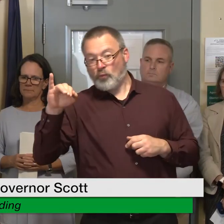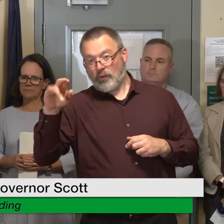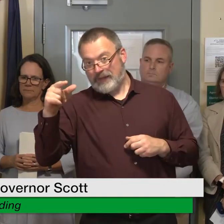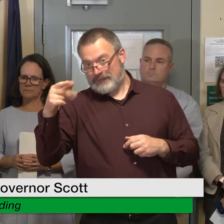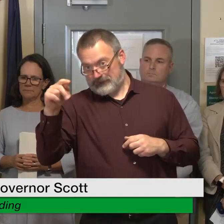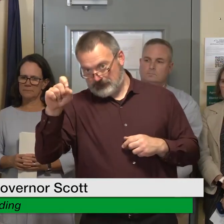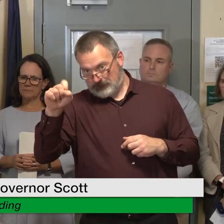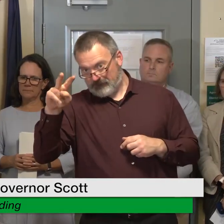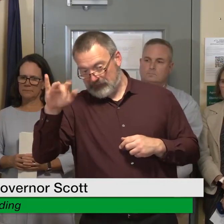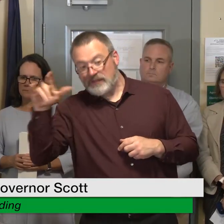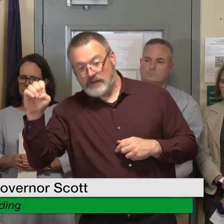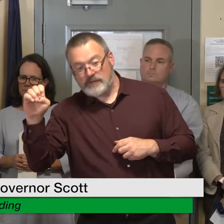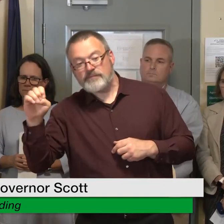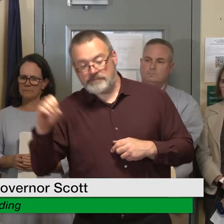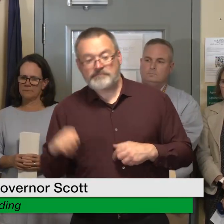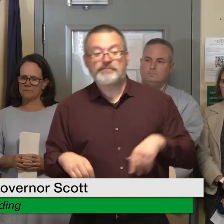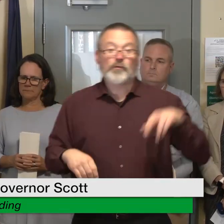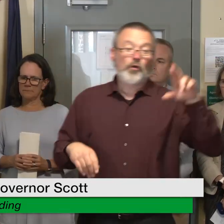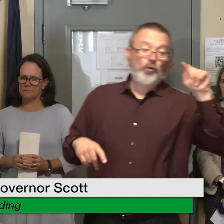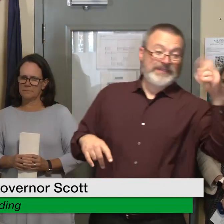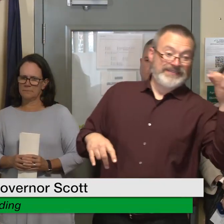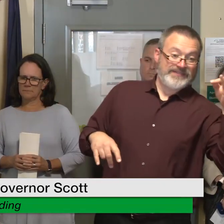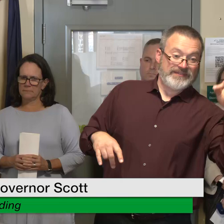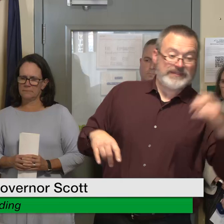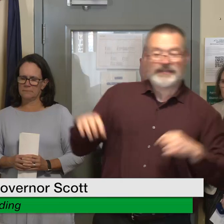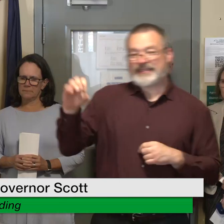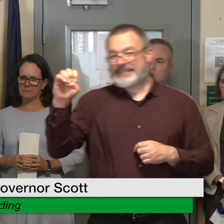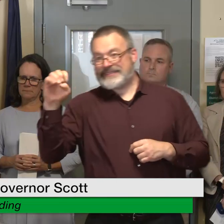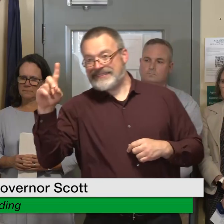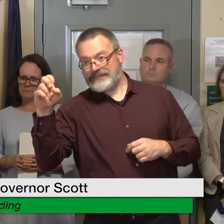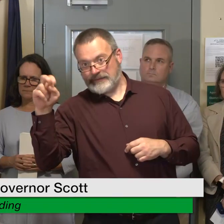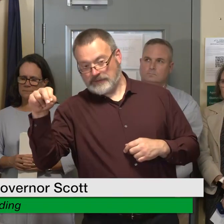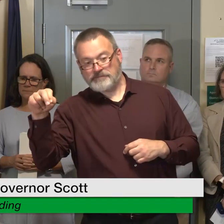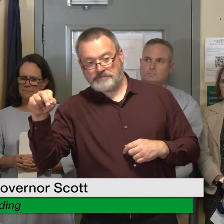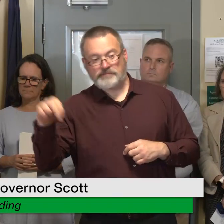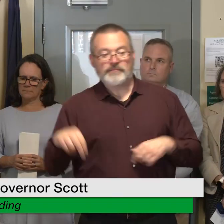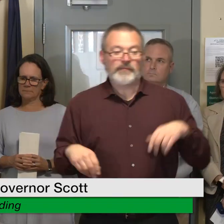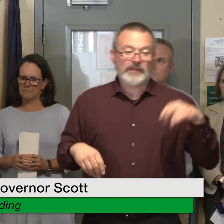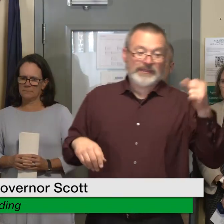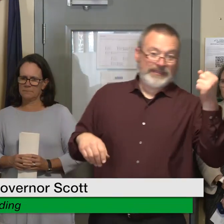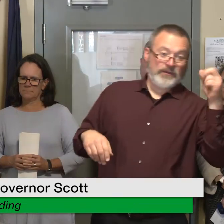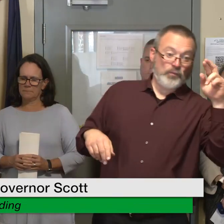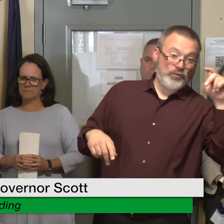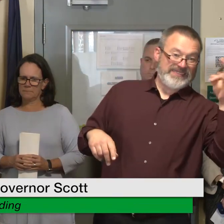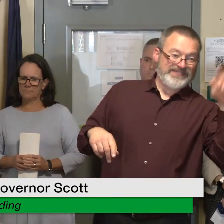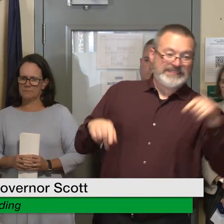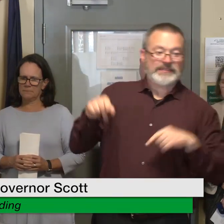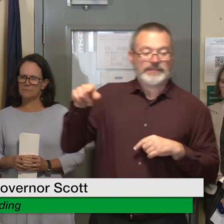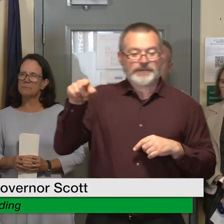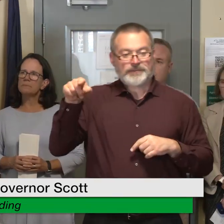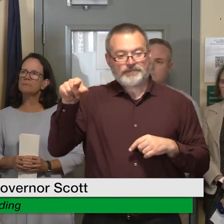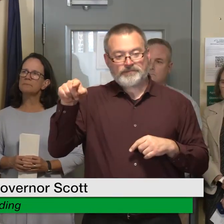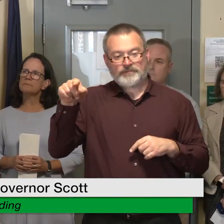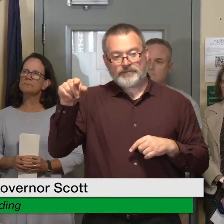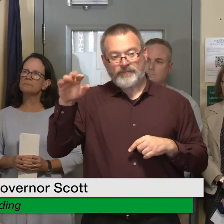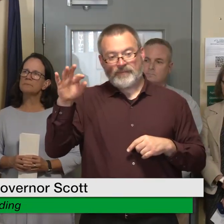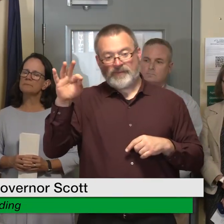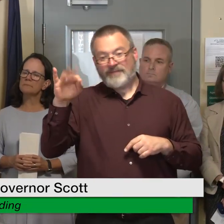Route 17 in Addison. Route 17 also in